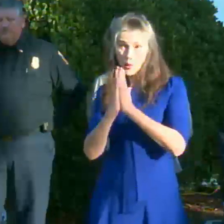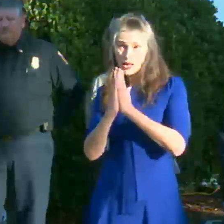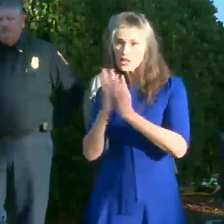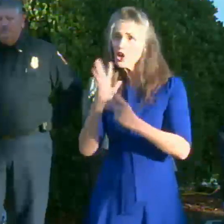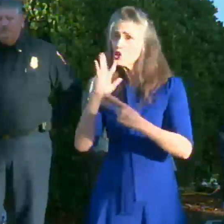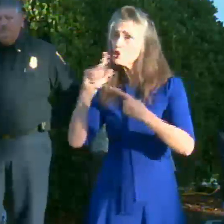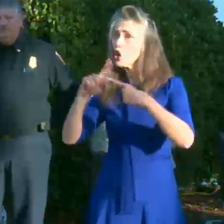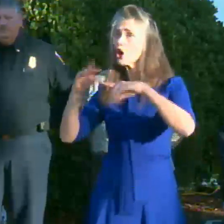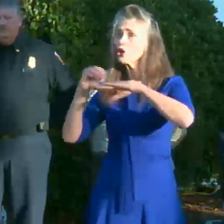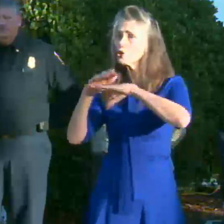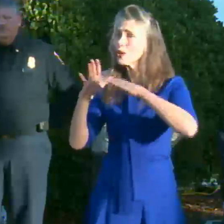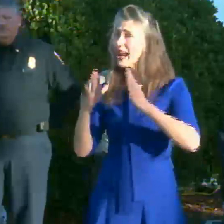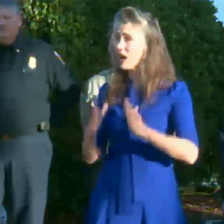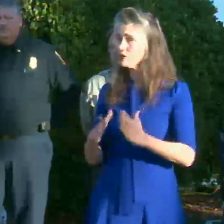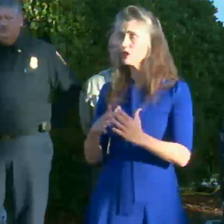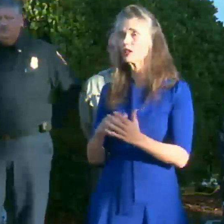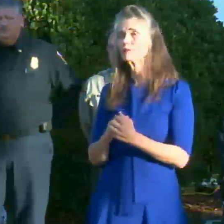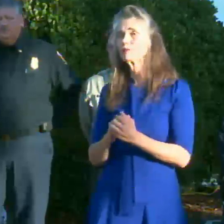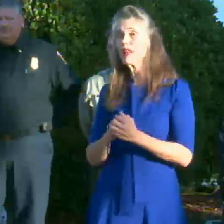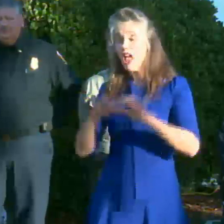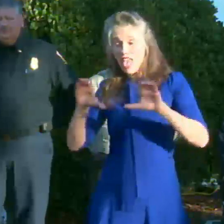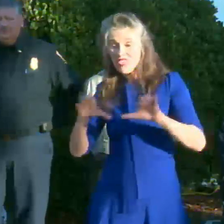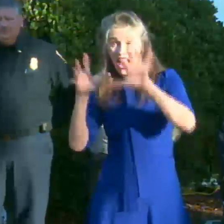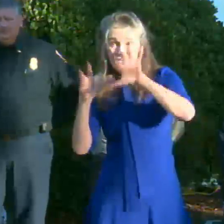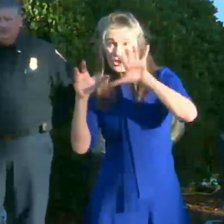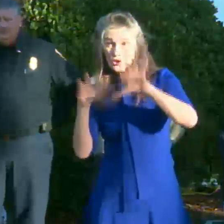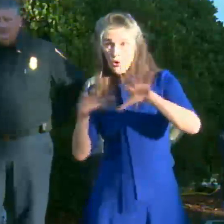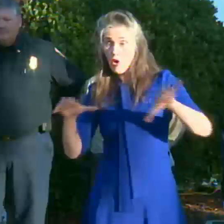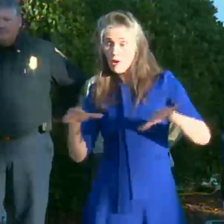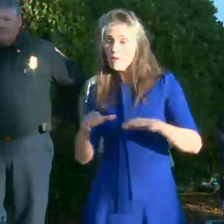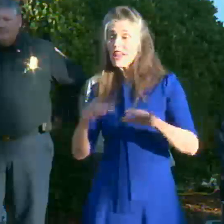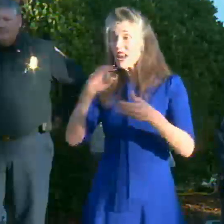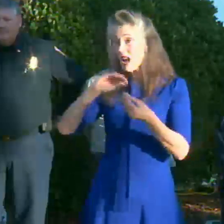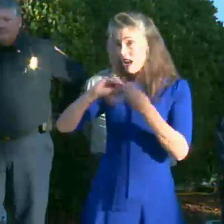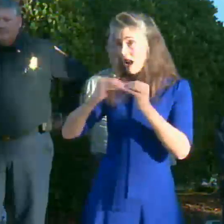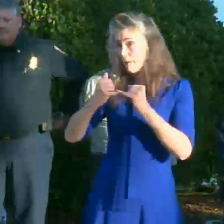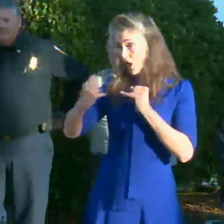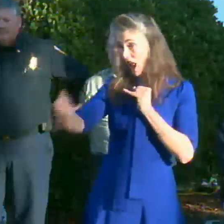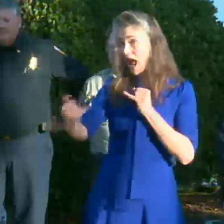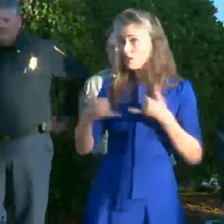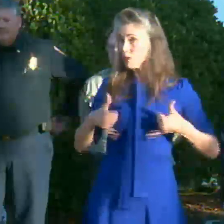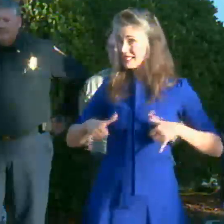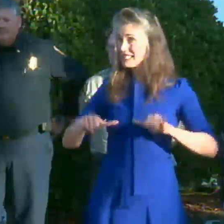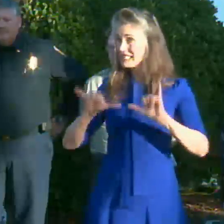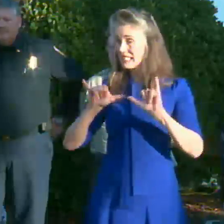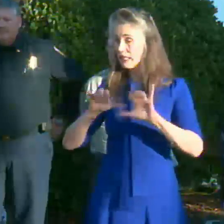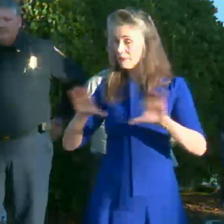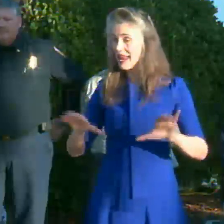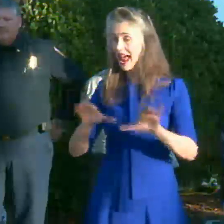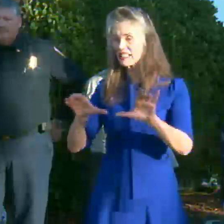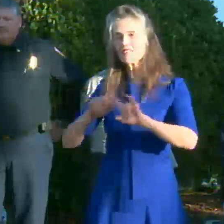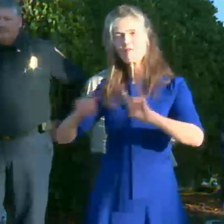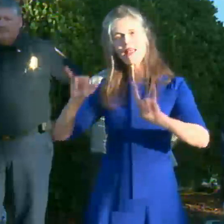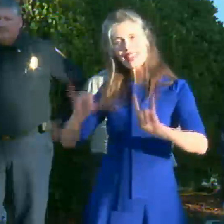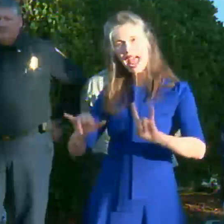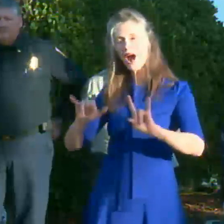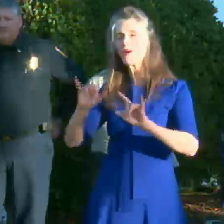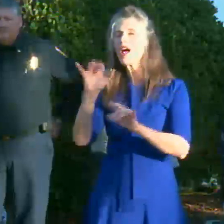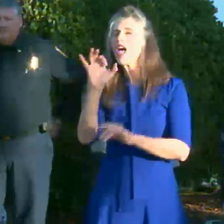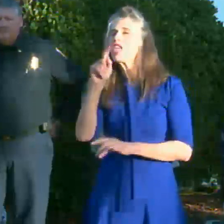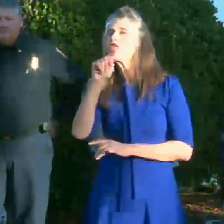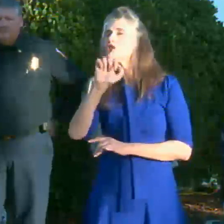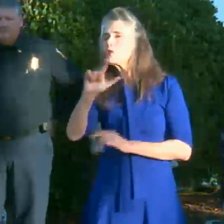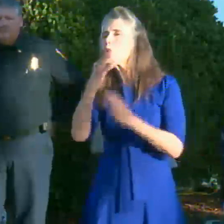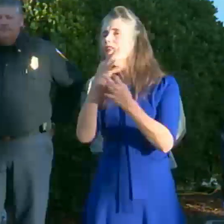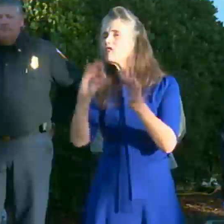storm information line remains active, this toll-free number will now serve as a universal information and